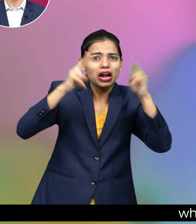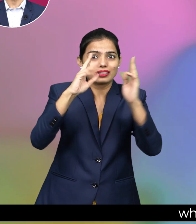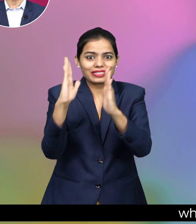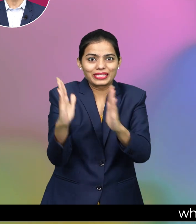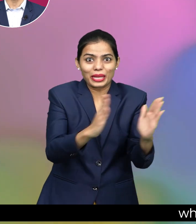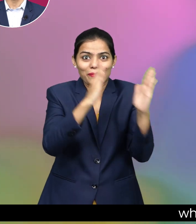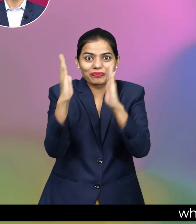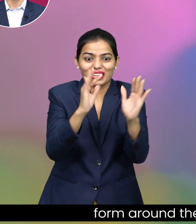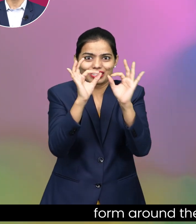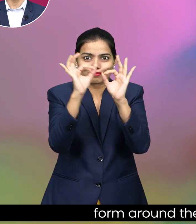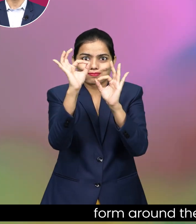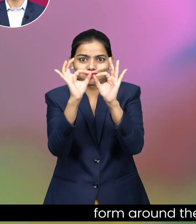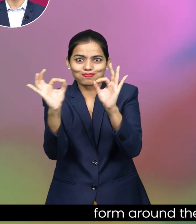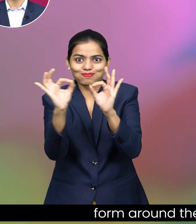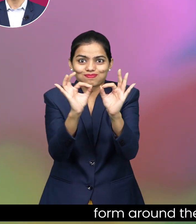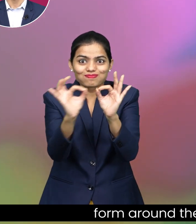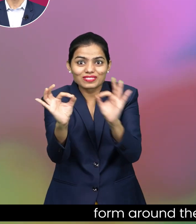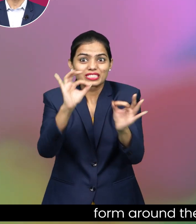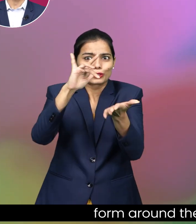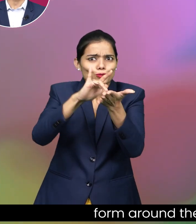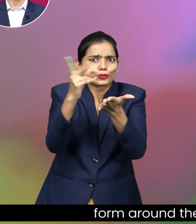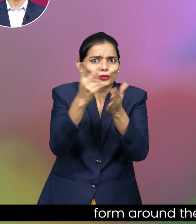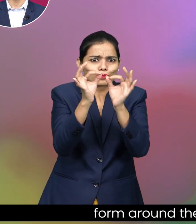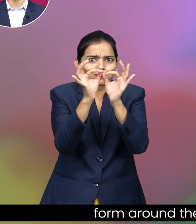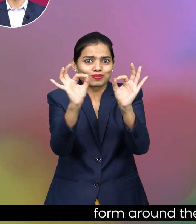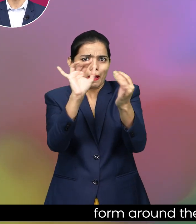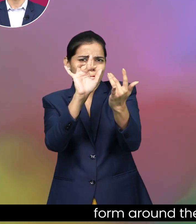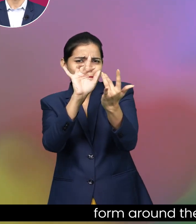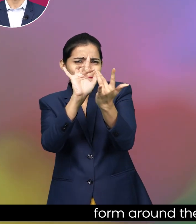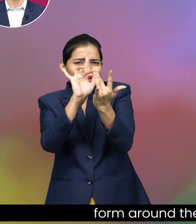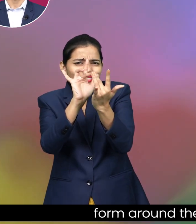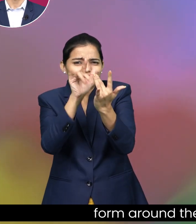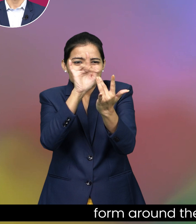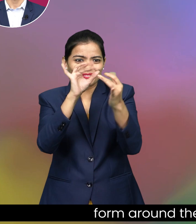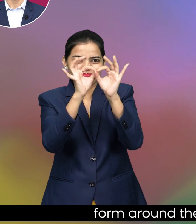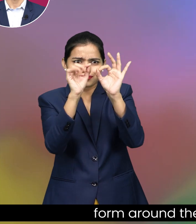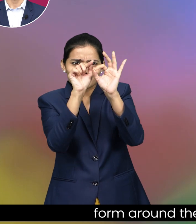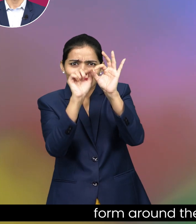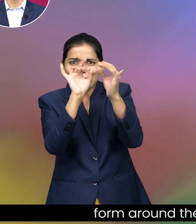where two nuclei form around the separated chromosomes.